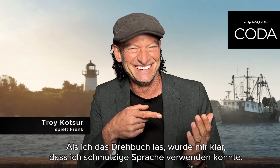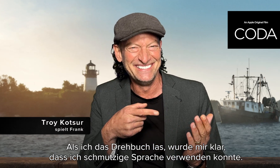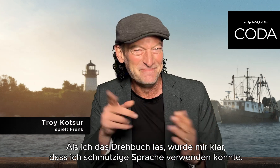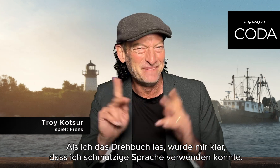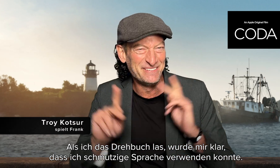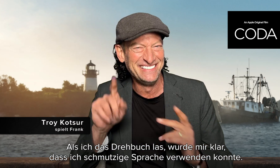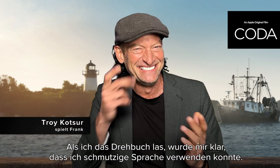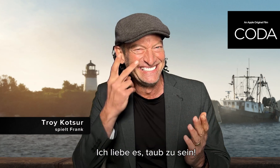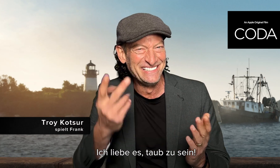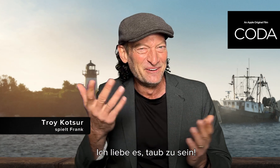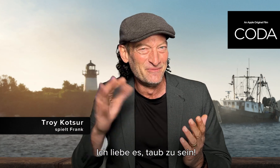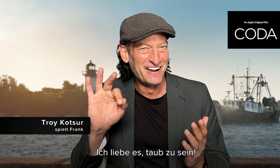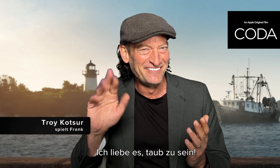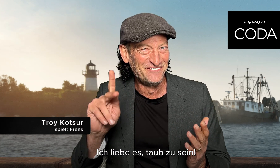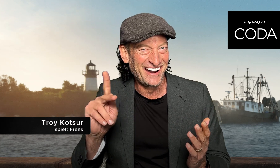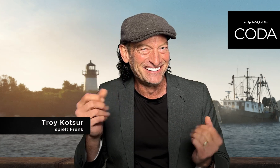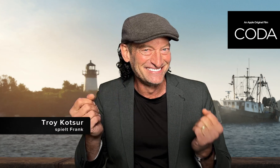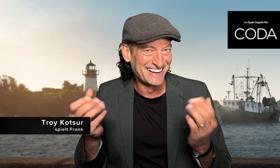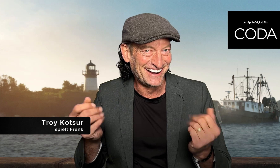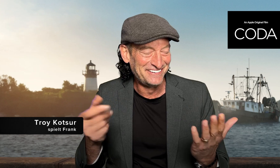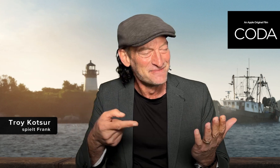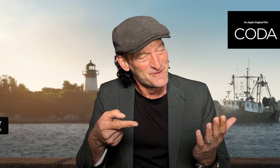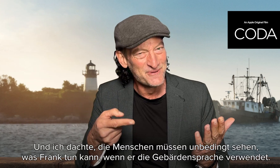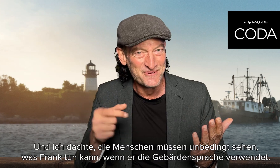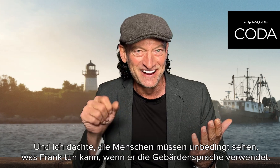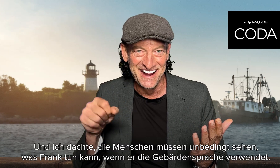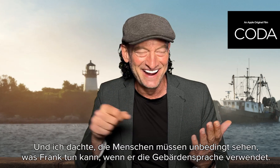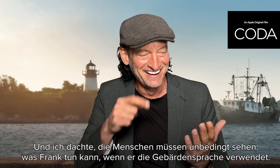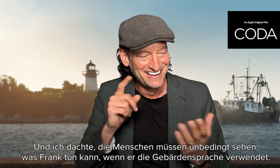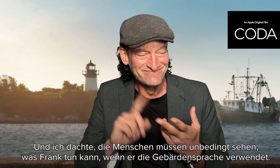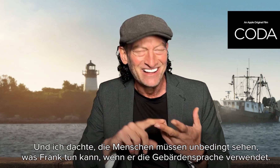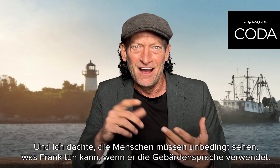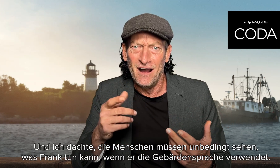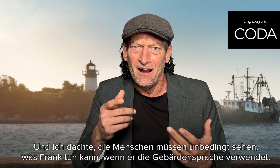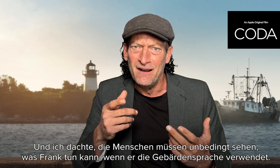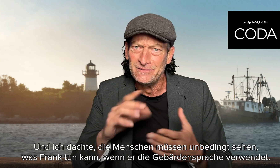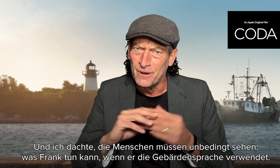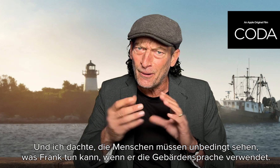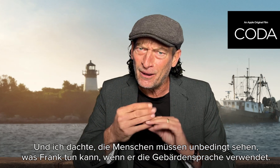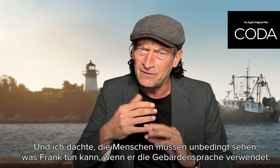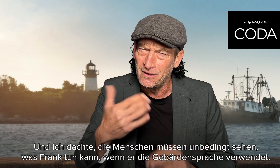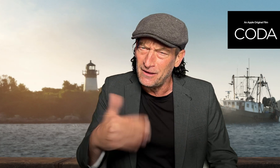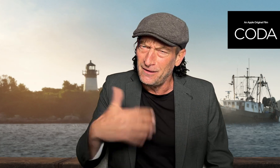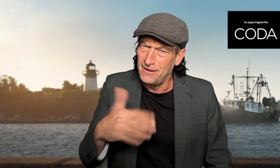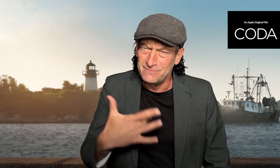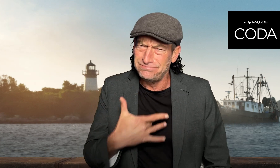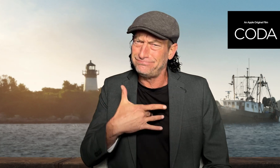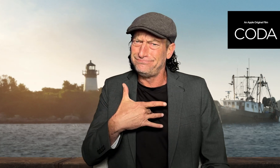being able to use dirty language, ooh, I love that. And I thought people need to see what Frank could do using sign